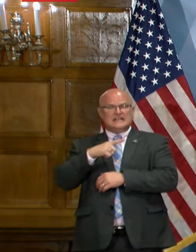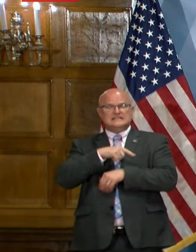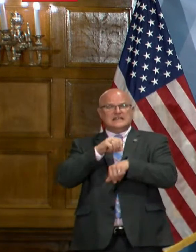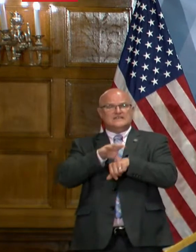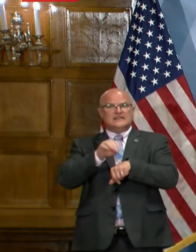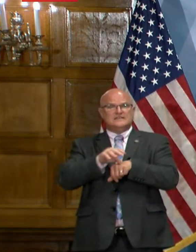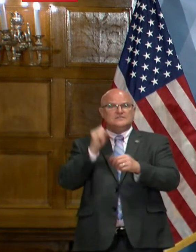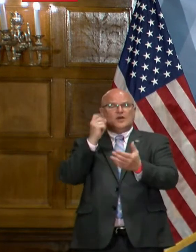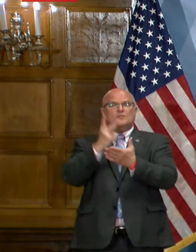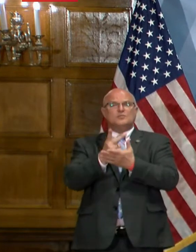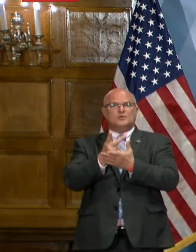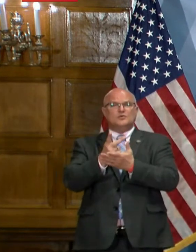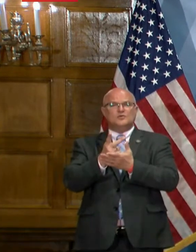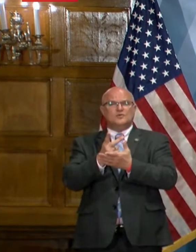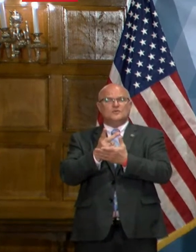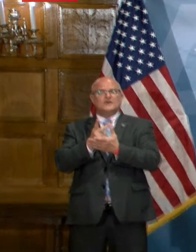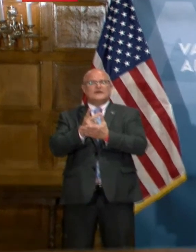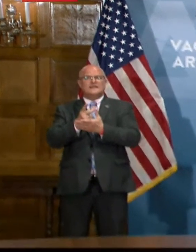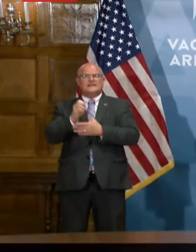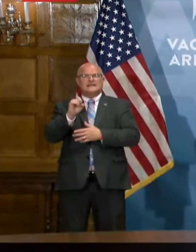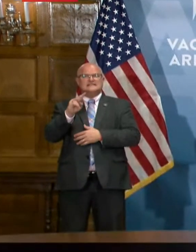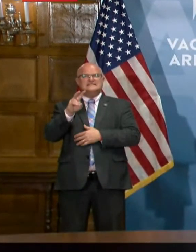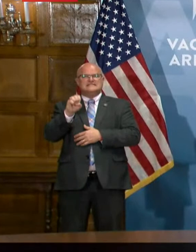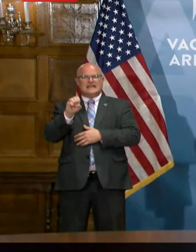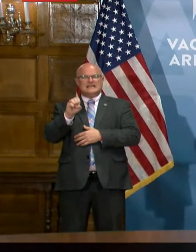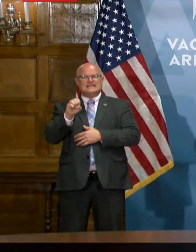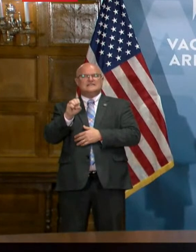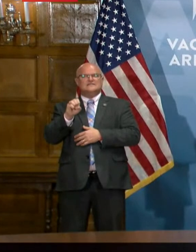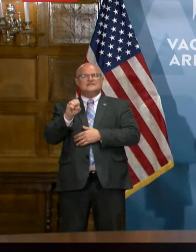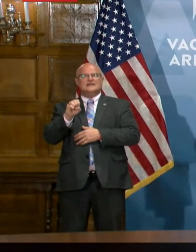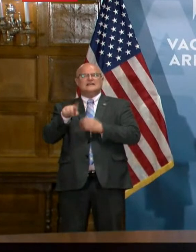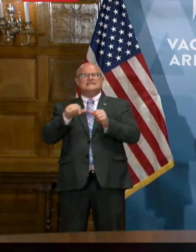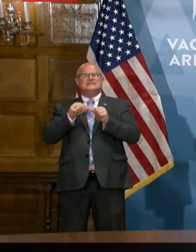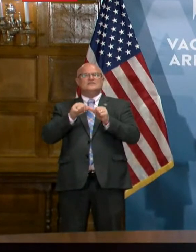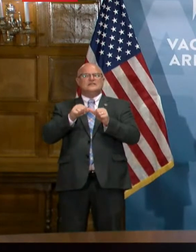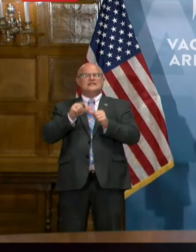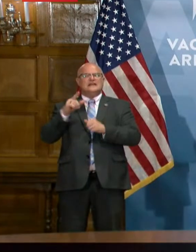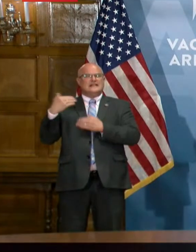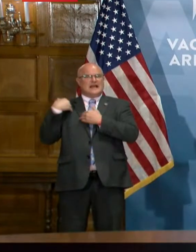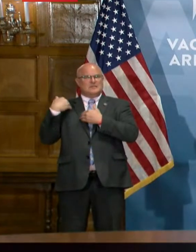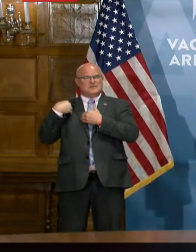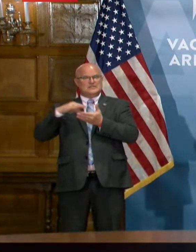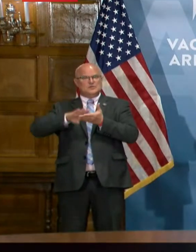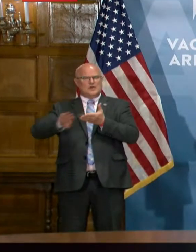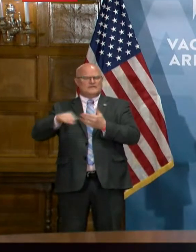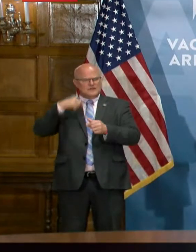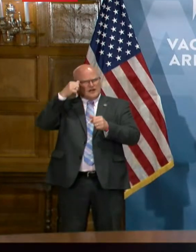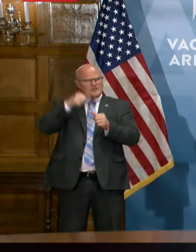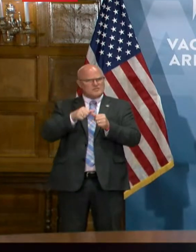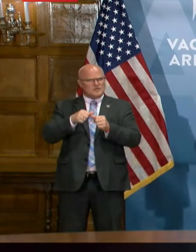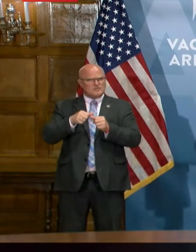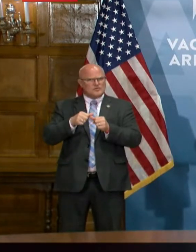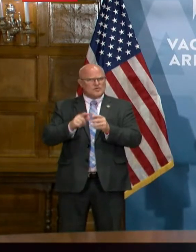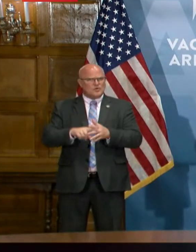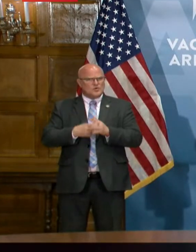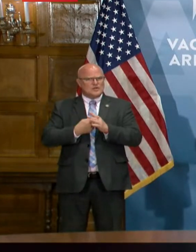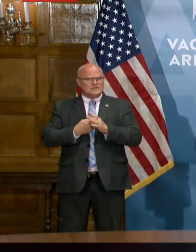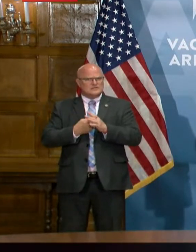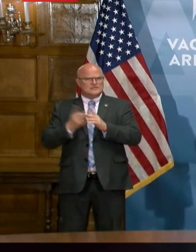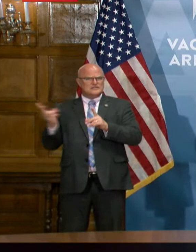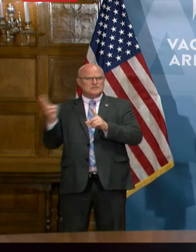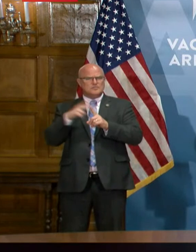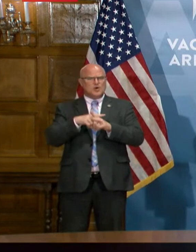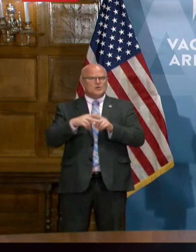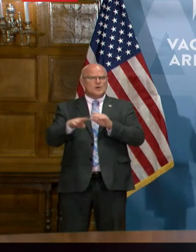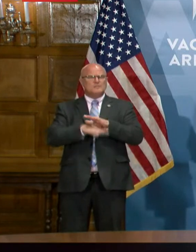Council approved those 5 executive measures continuing the liability waiver is the one I'm asking you about. As I recall, when it was originally imposed,